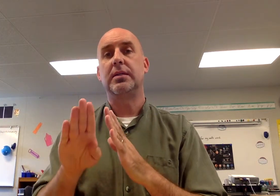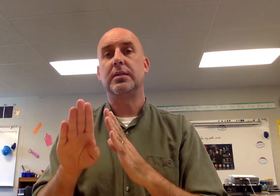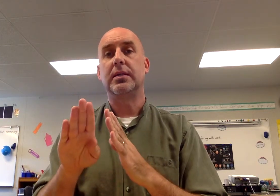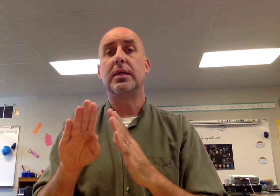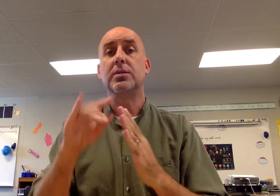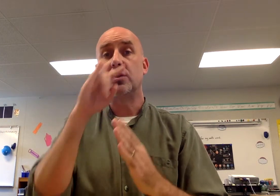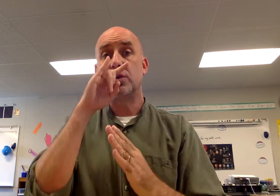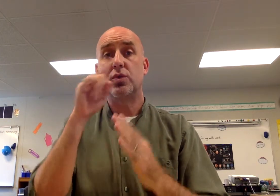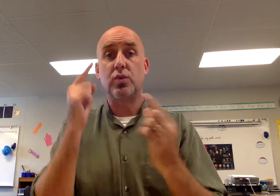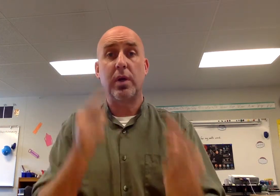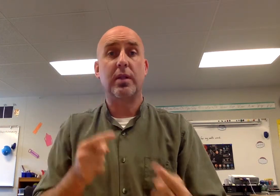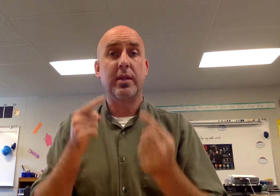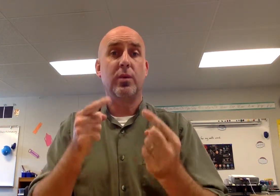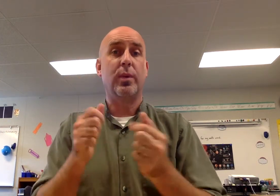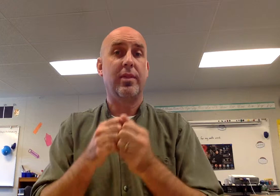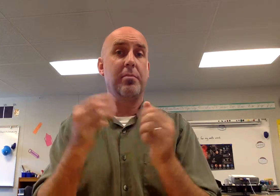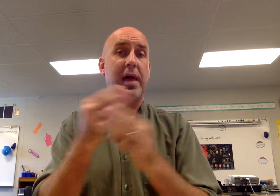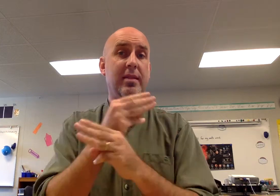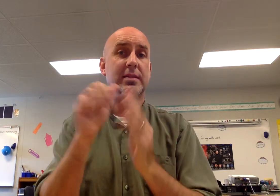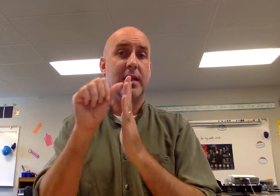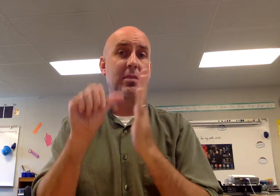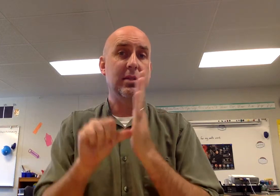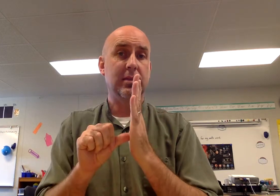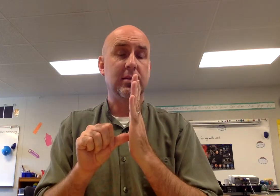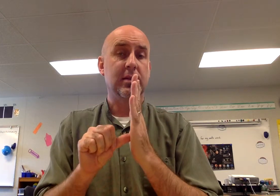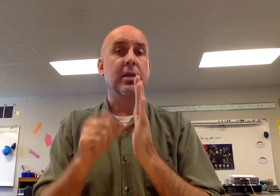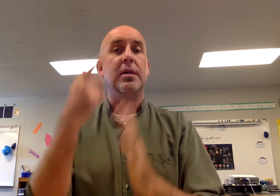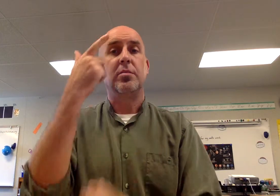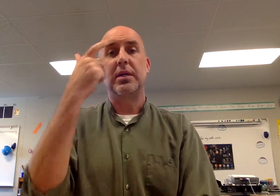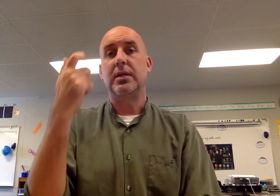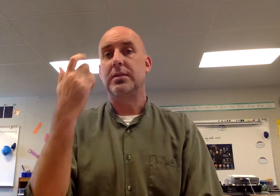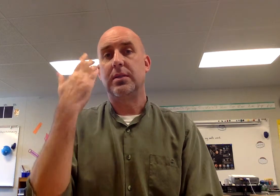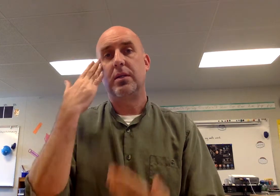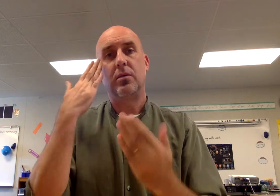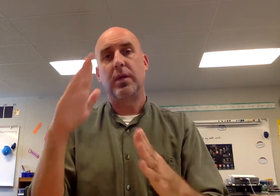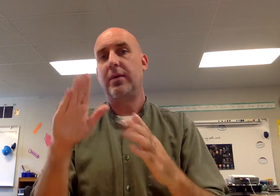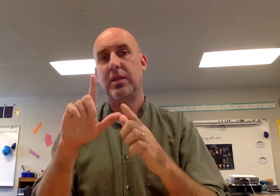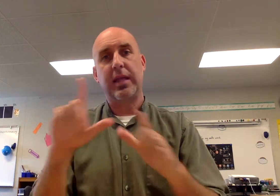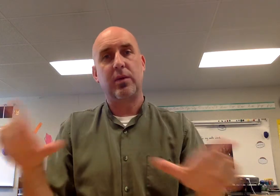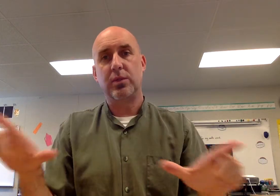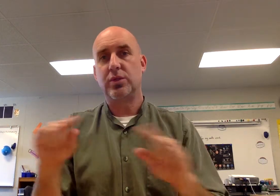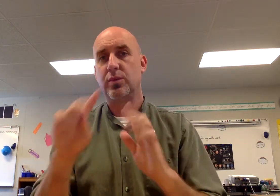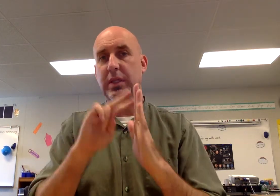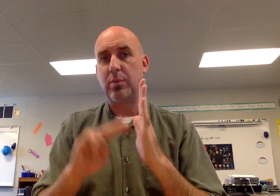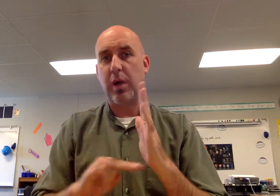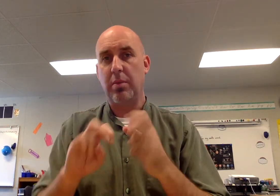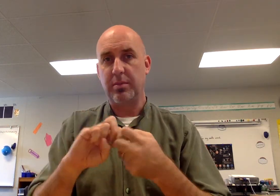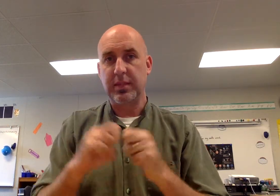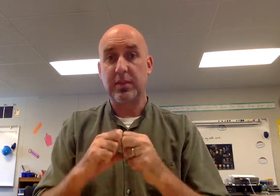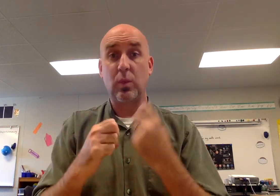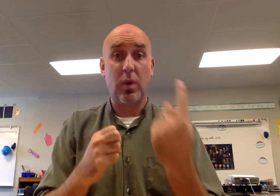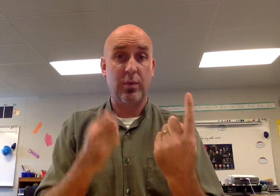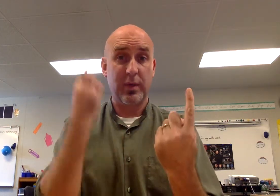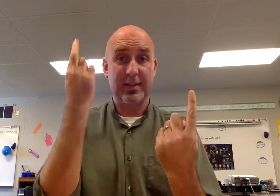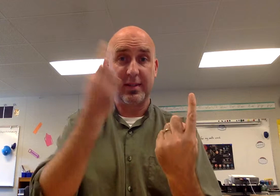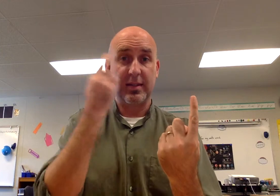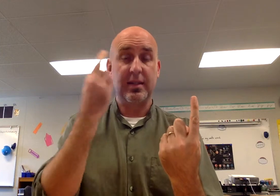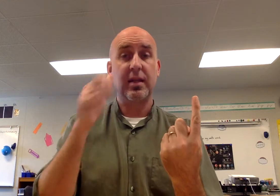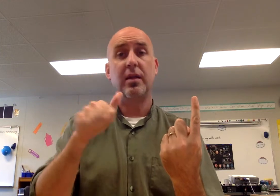the kids are struggling with math assignments because they don't have the language to read the problems. That's one reason. And then the other